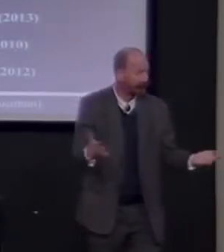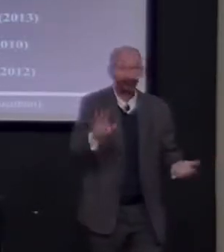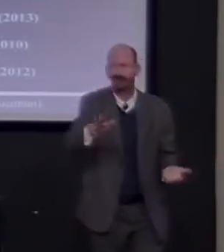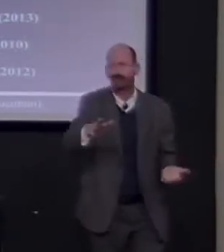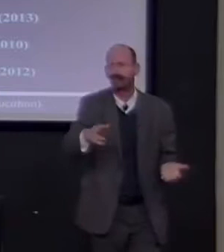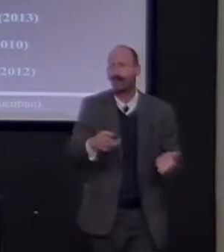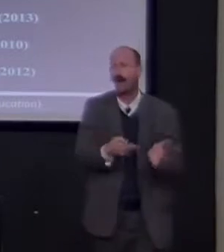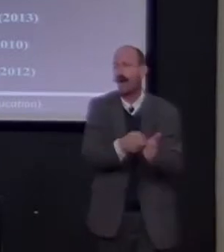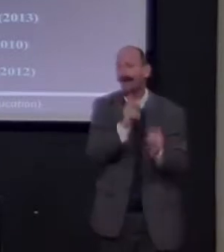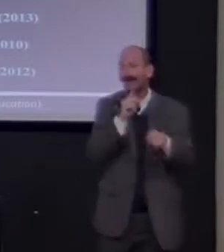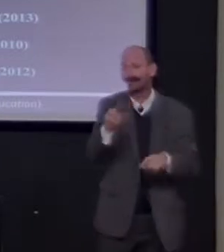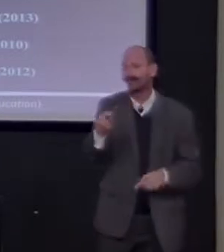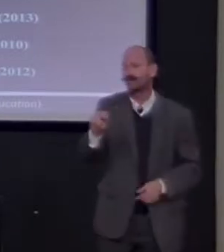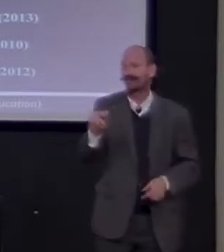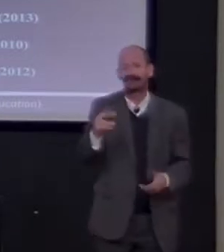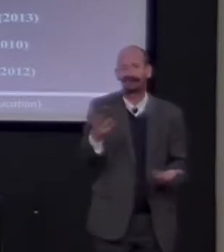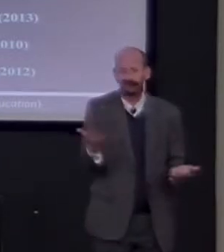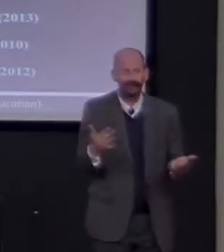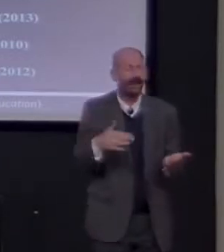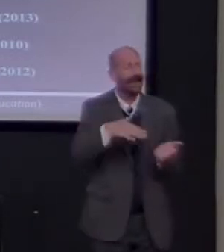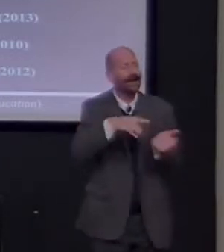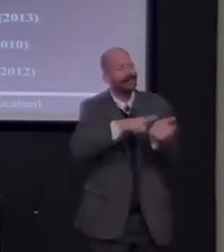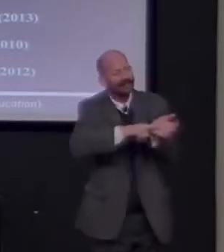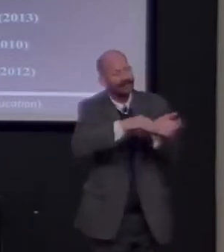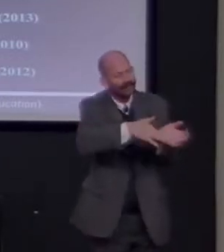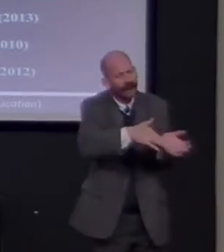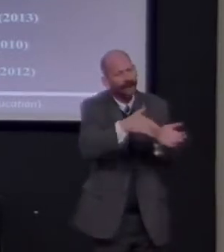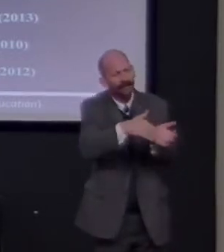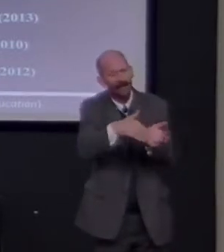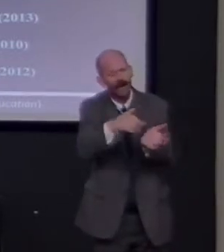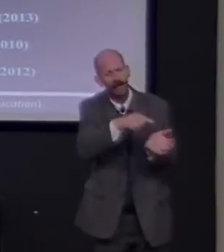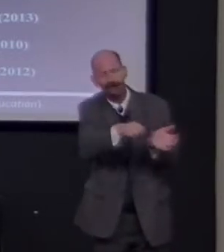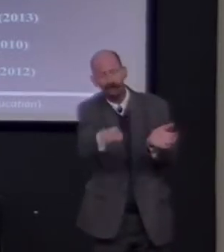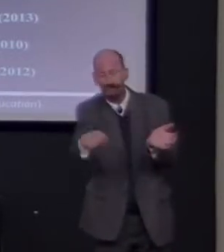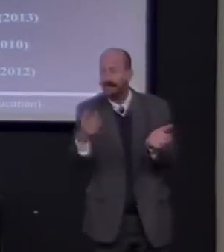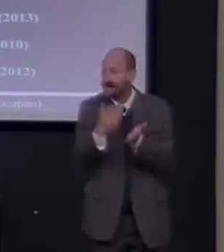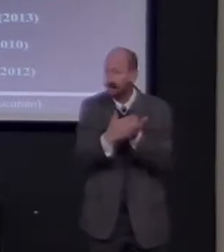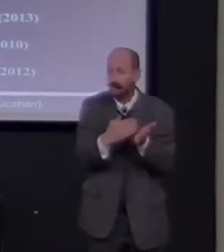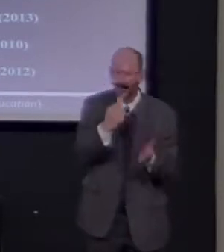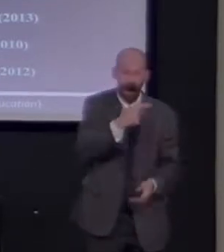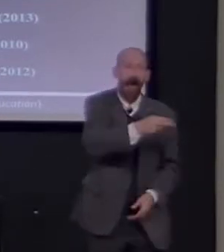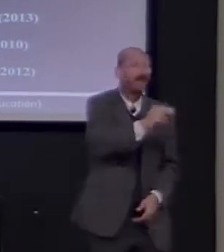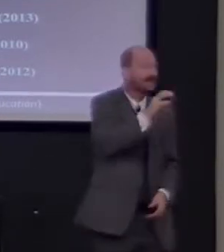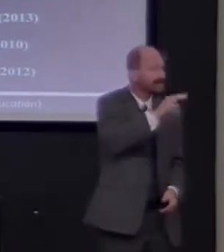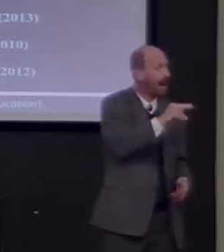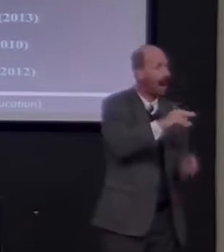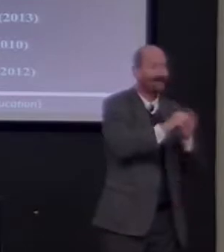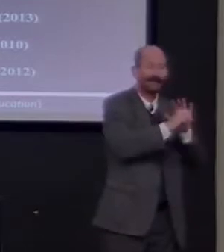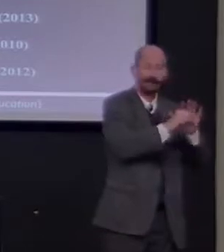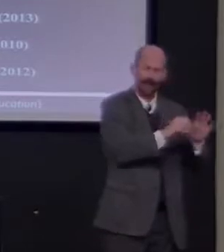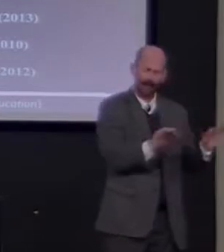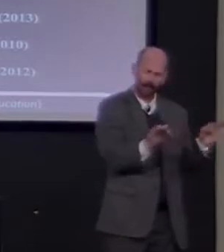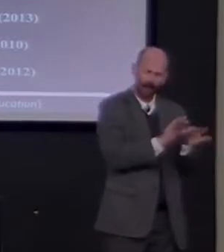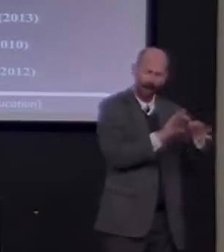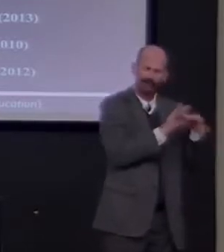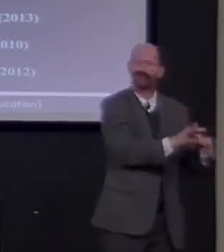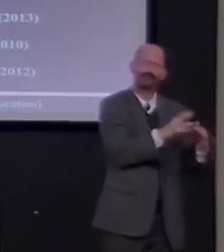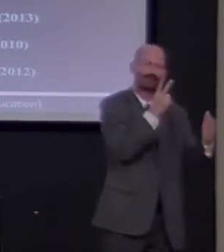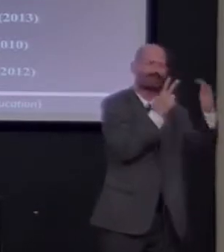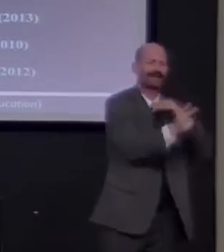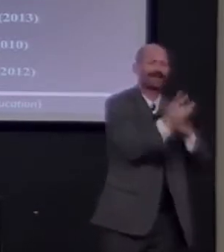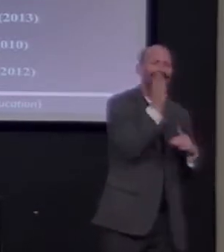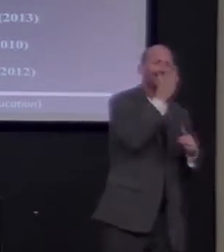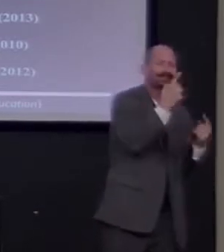no. There are many studies that suggest that non-symbolic correlates with individual differences in achievement, that it predicts